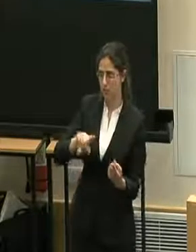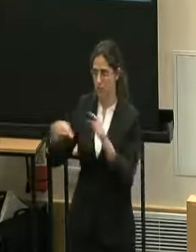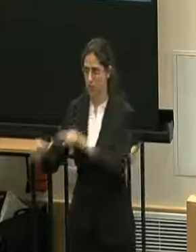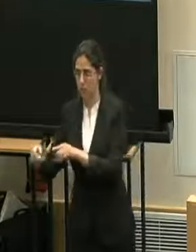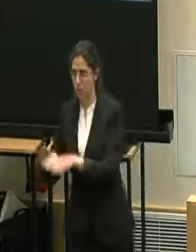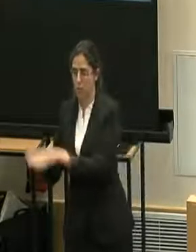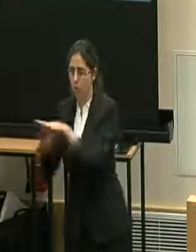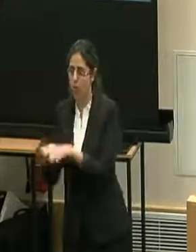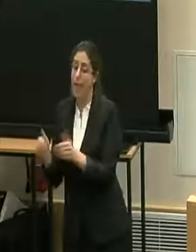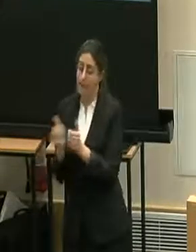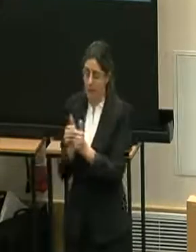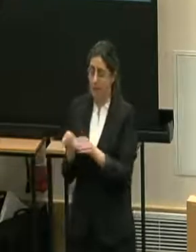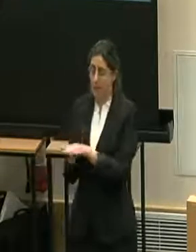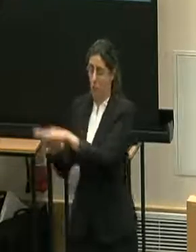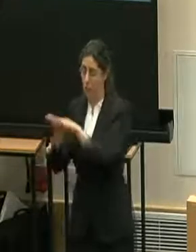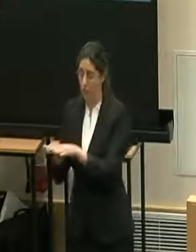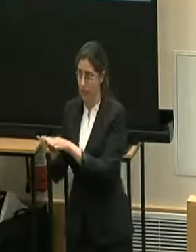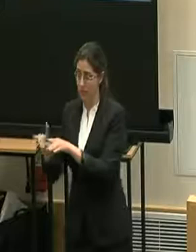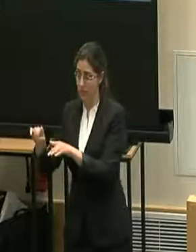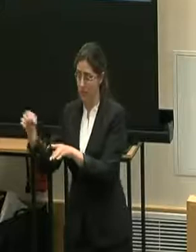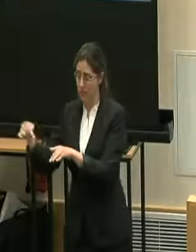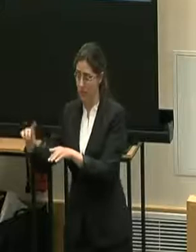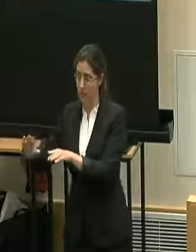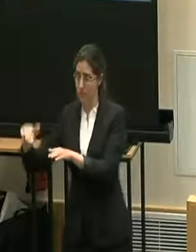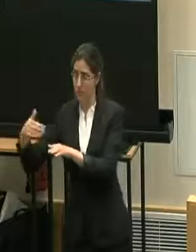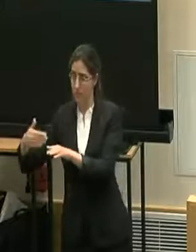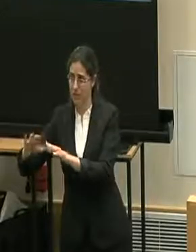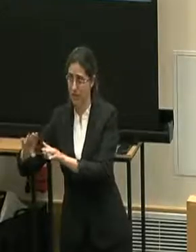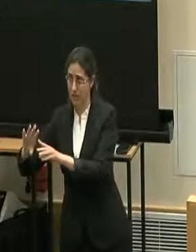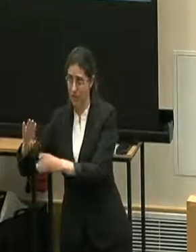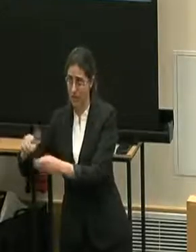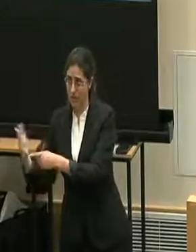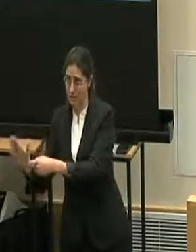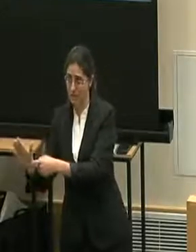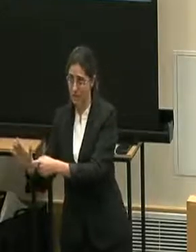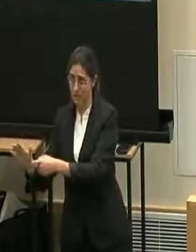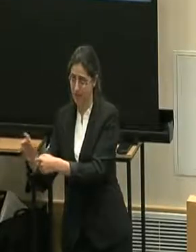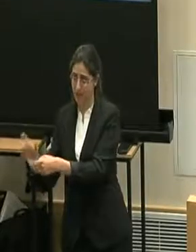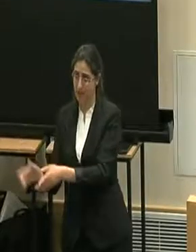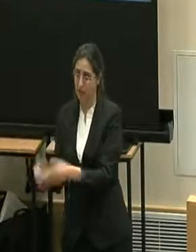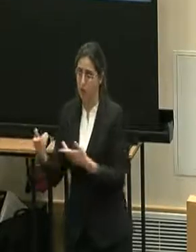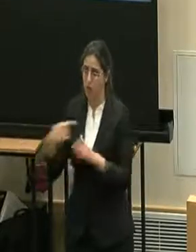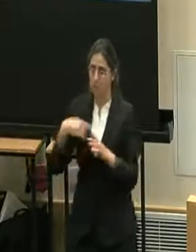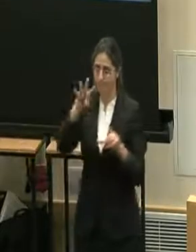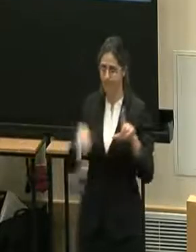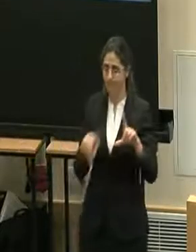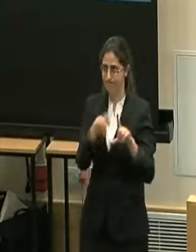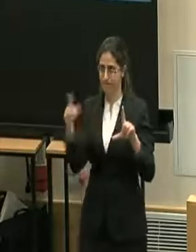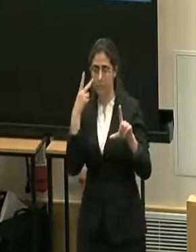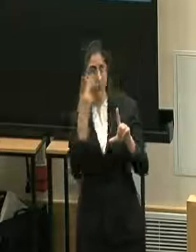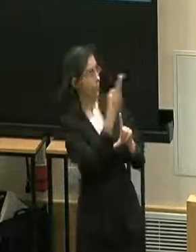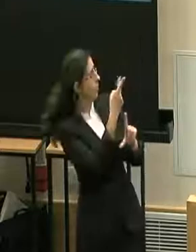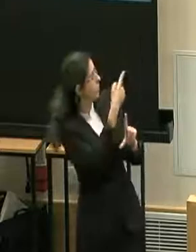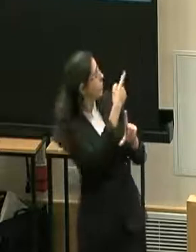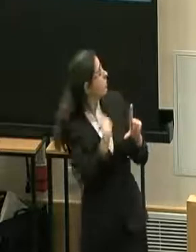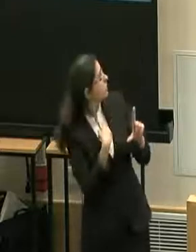that equality is that end. So this little diagram gives us a template for